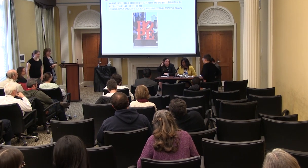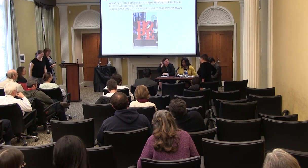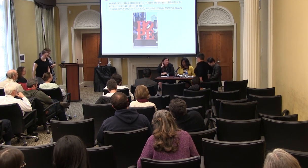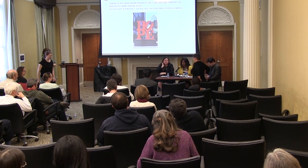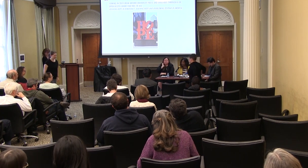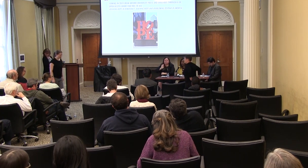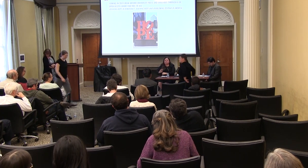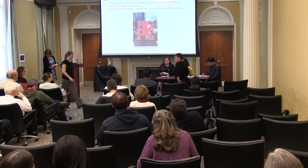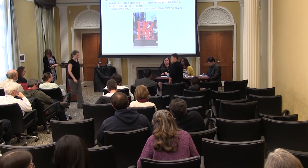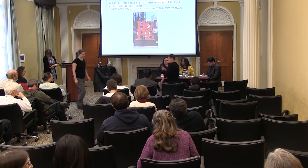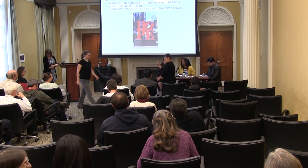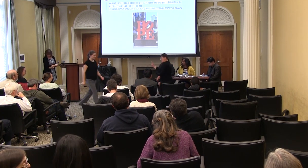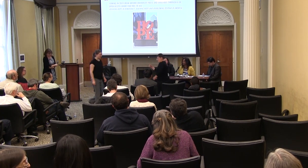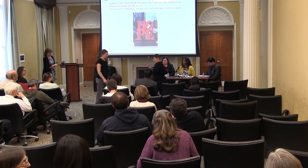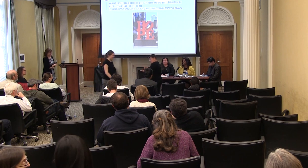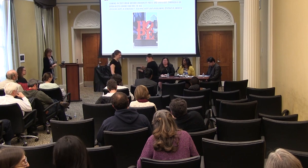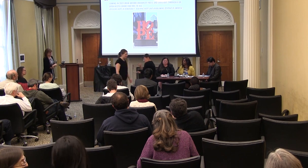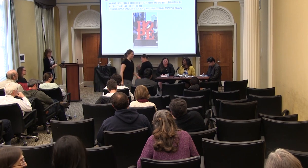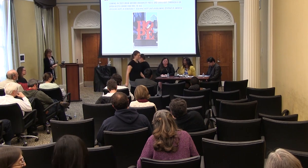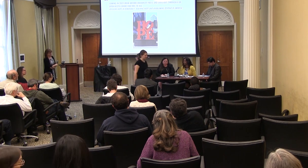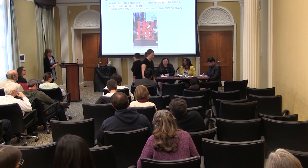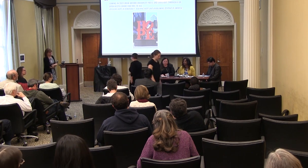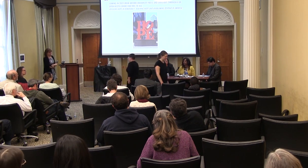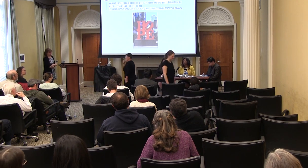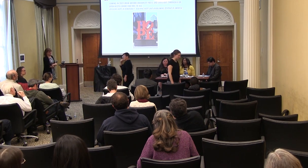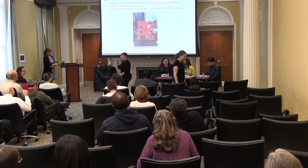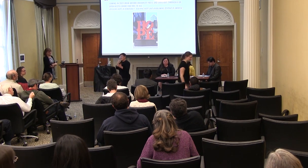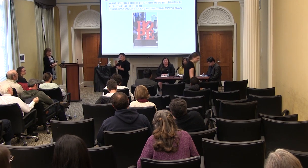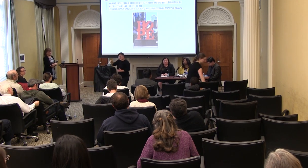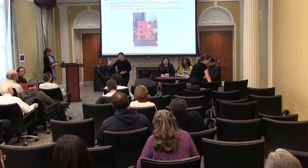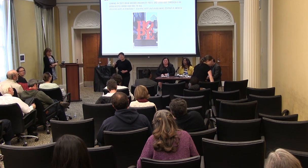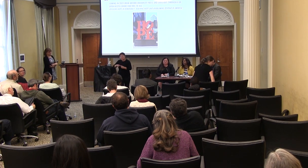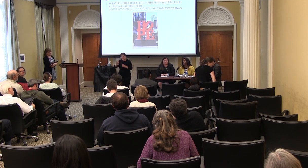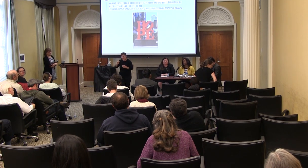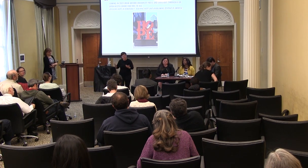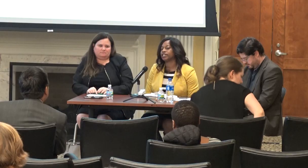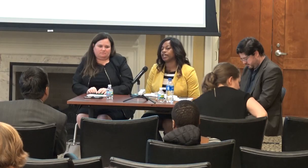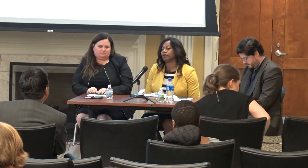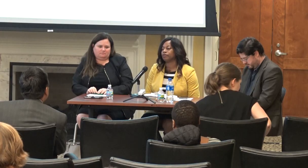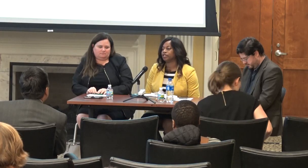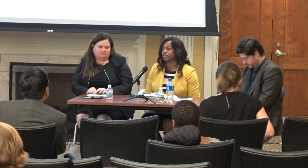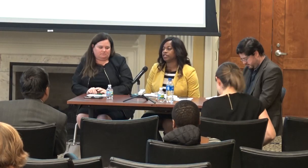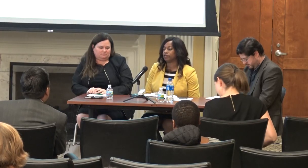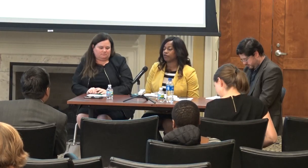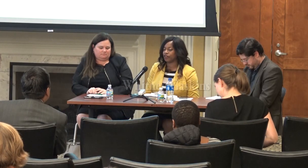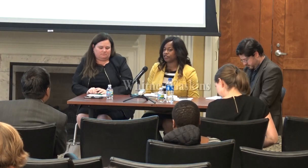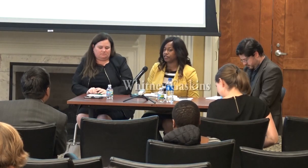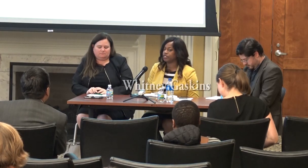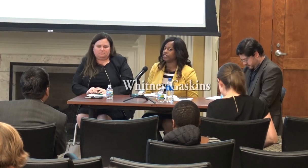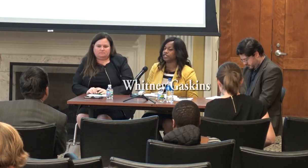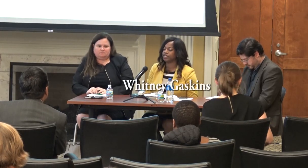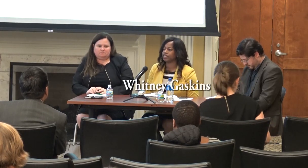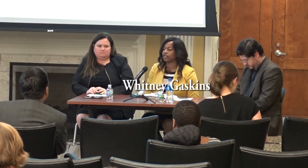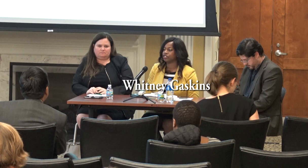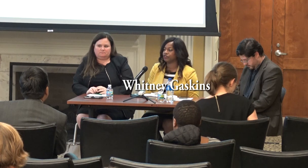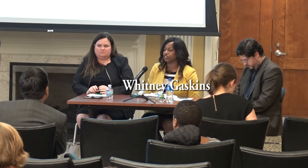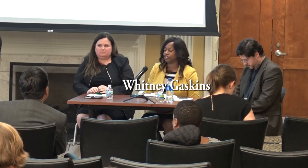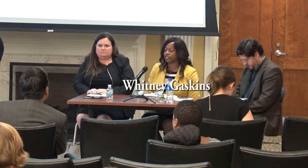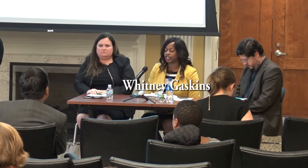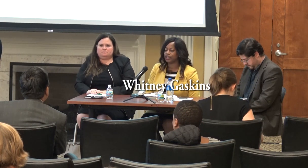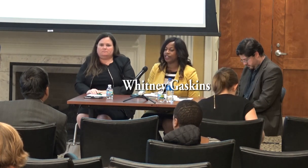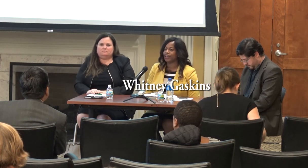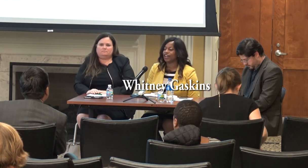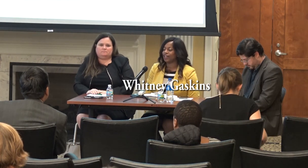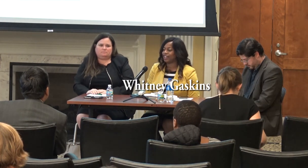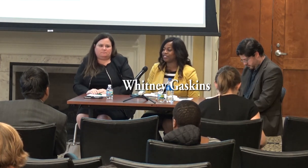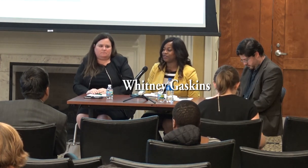Well, thank you also for the invitation to be here. My name is Whitney Gaskins, and I am an assistant professor and assistant dean of the College of